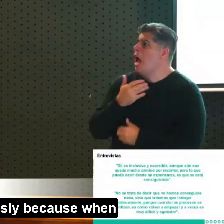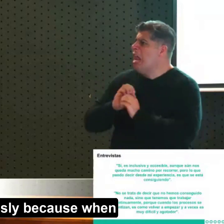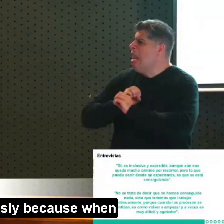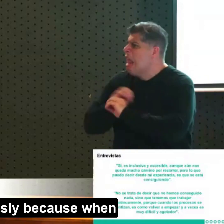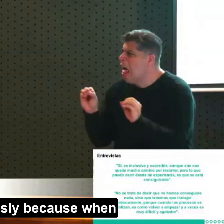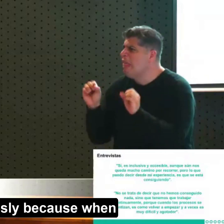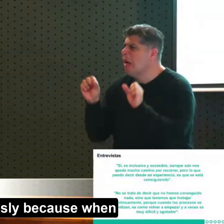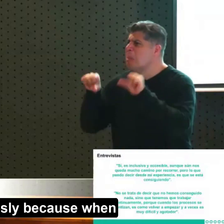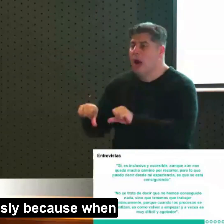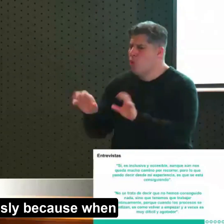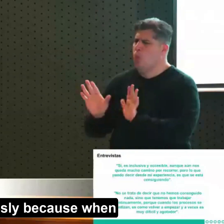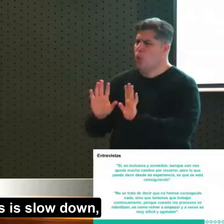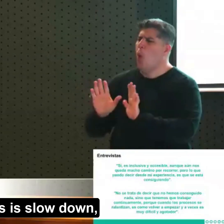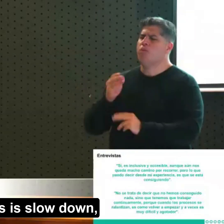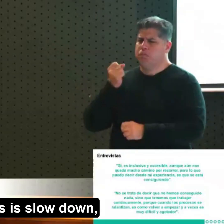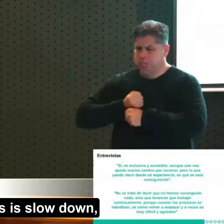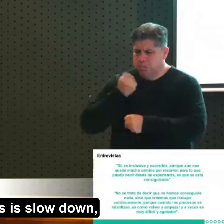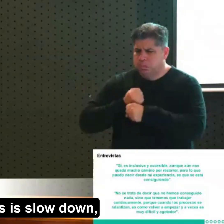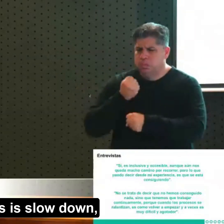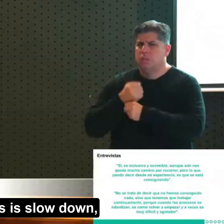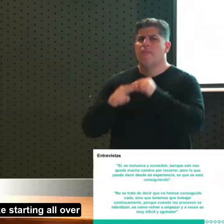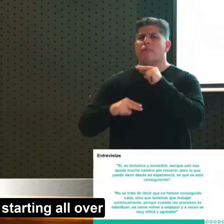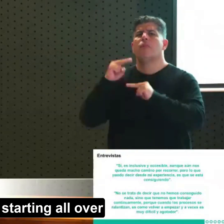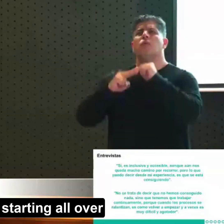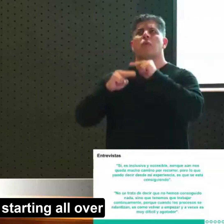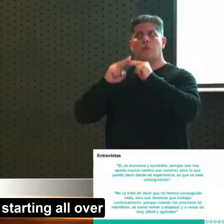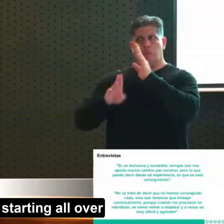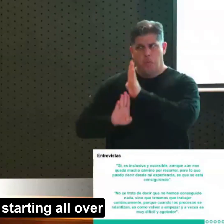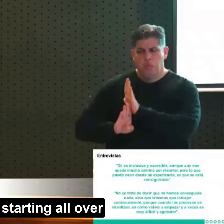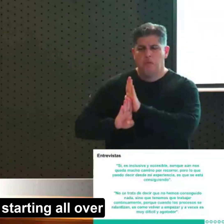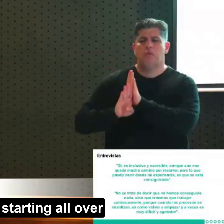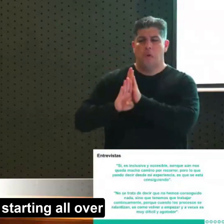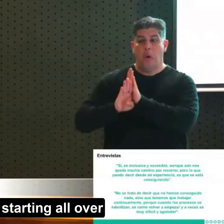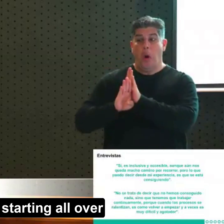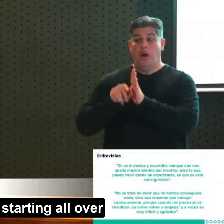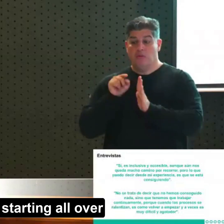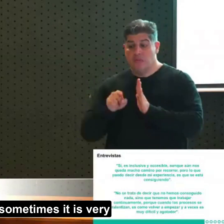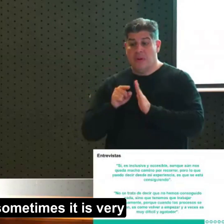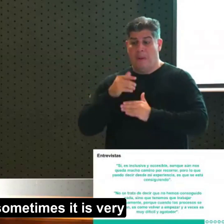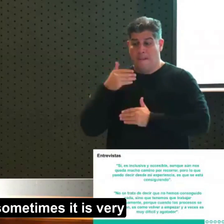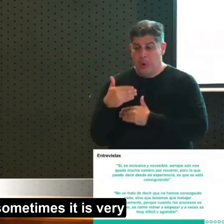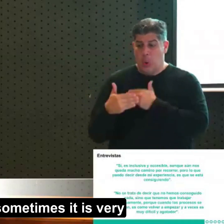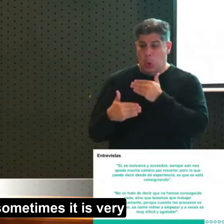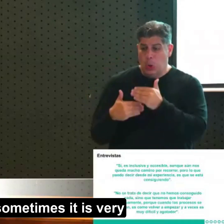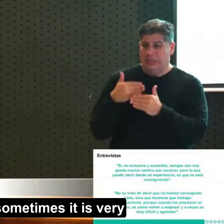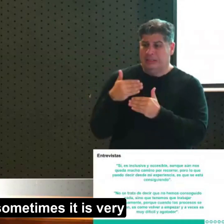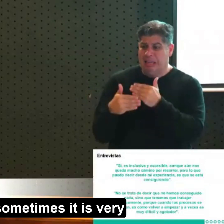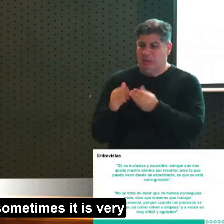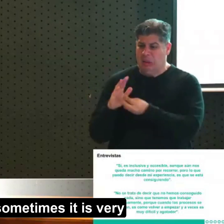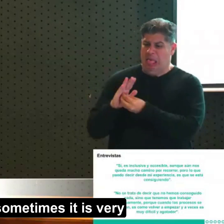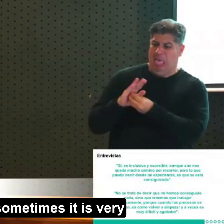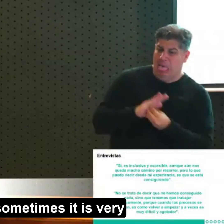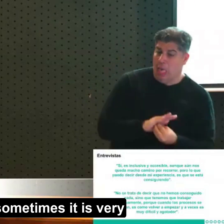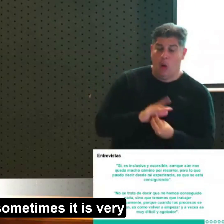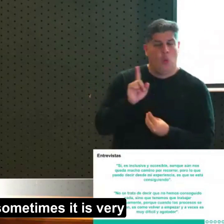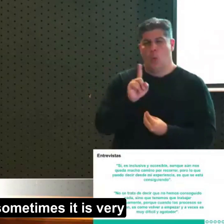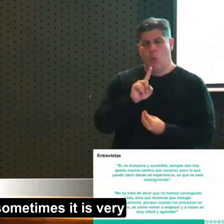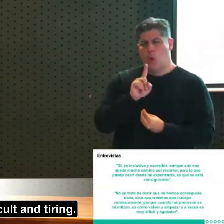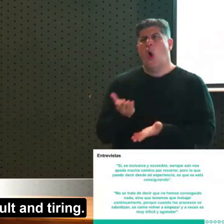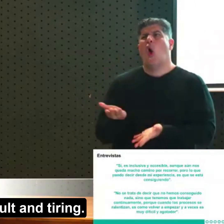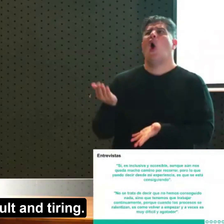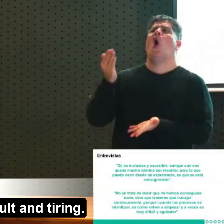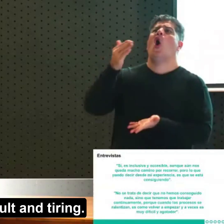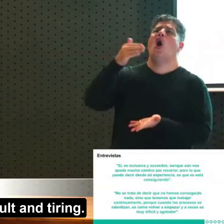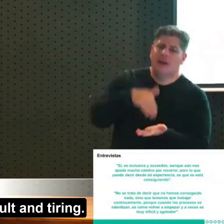work continuously, because when processes slow down, it is like starting all over again. And sometimes it is